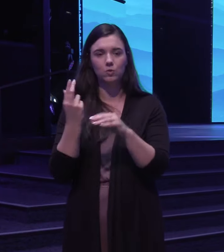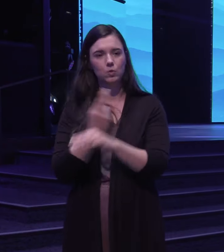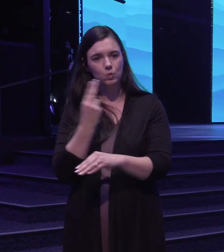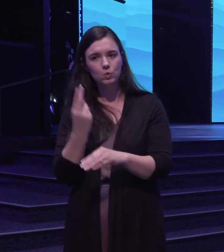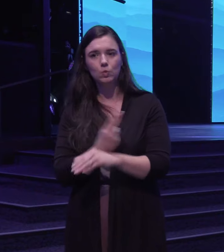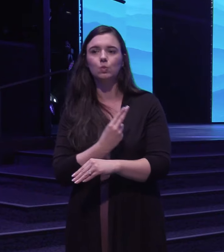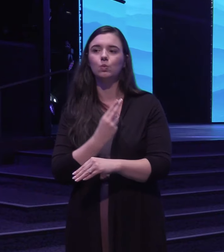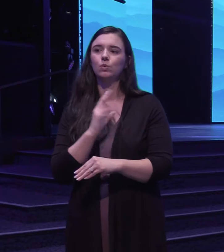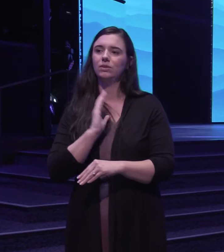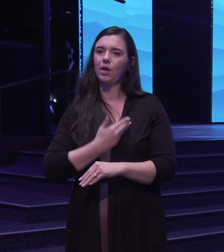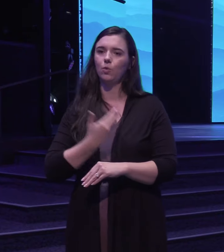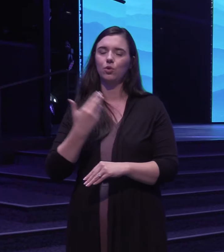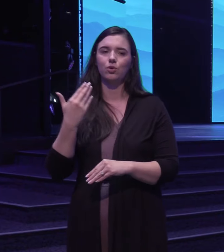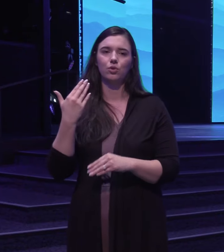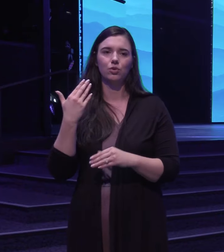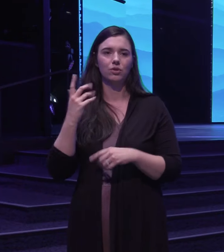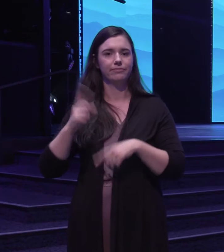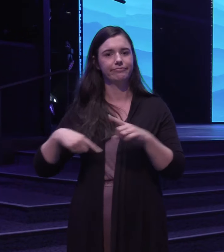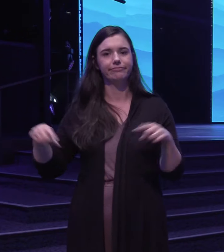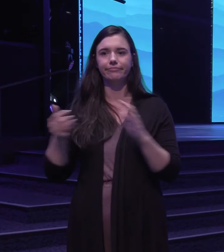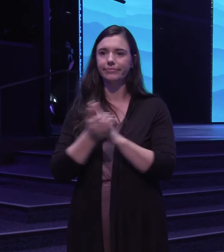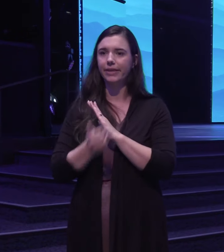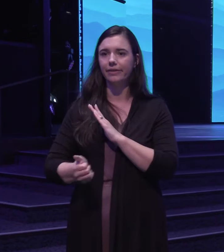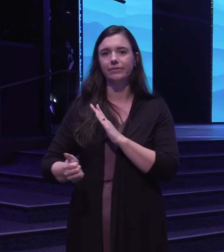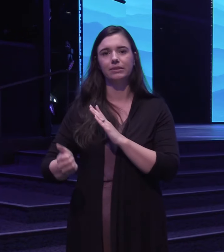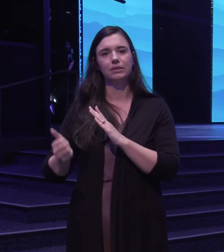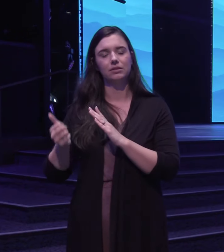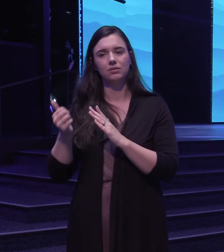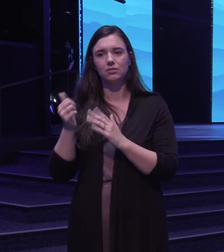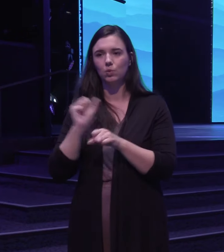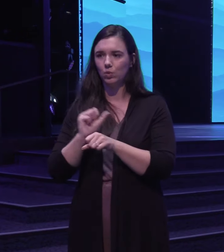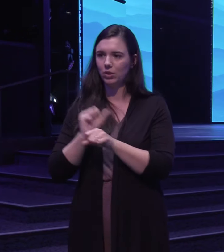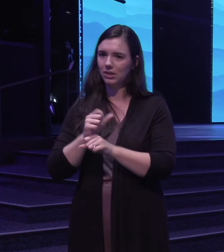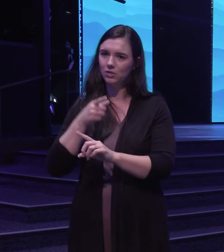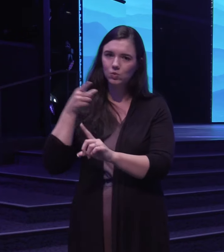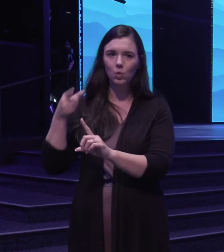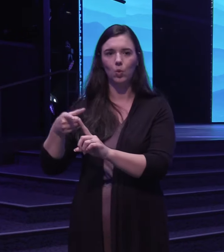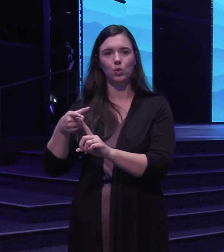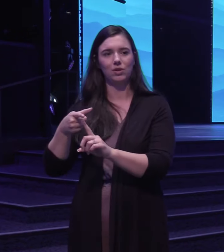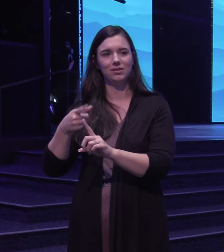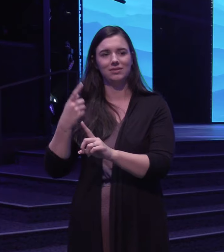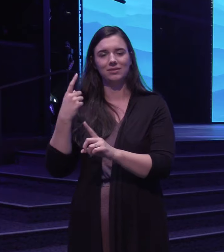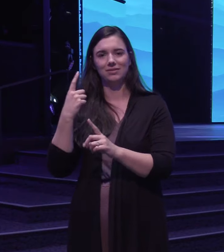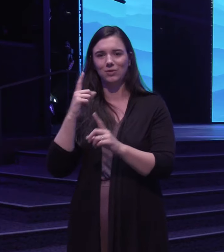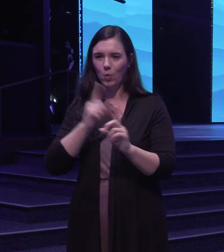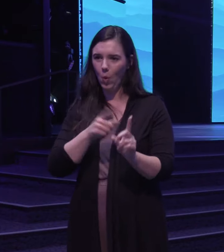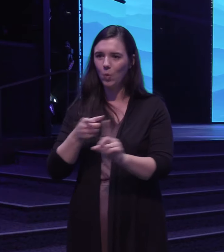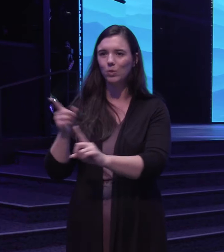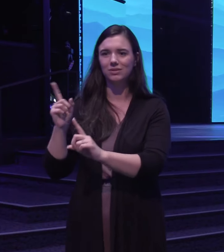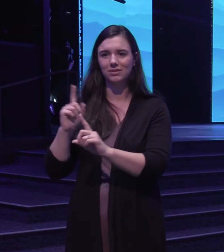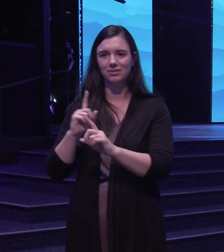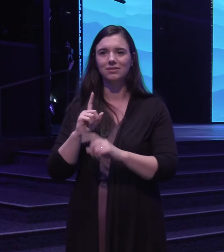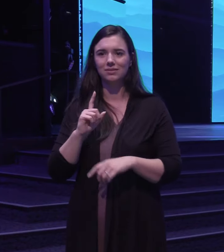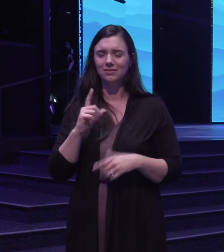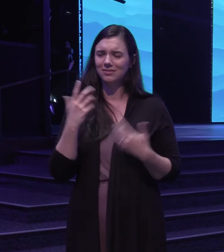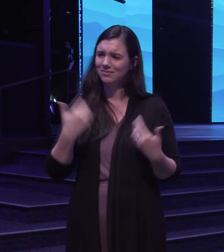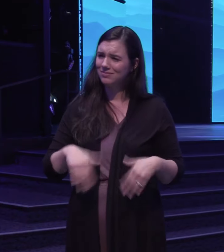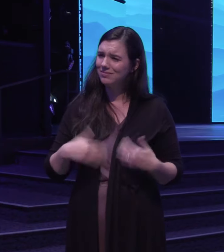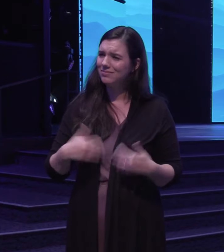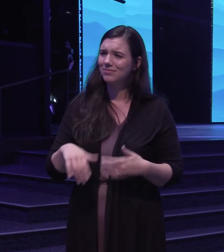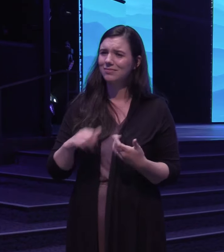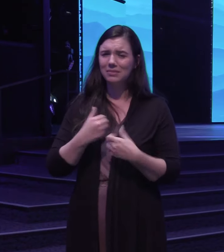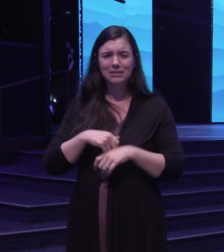use our various gifts and talents, working toward singular goals. What a